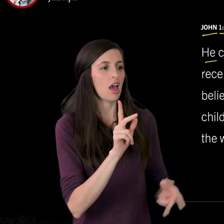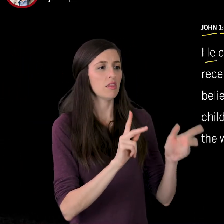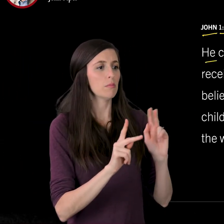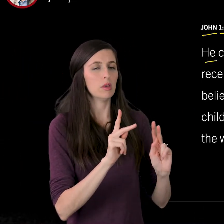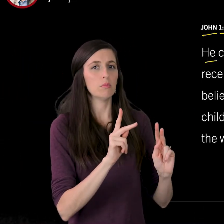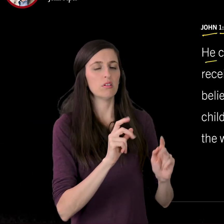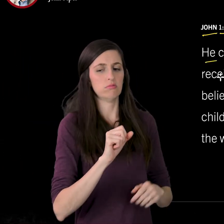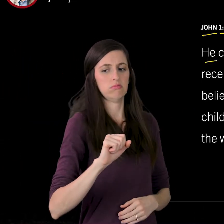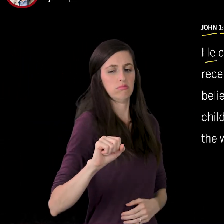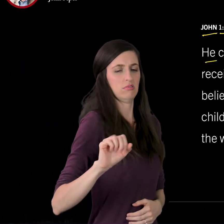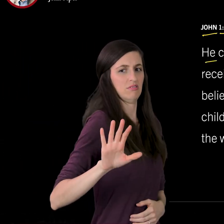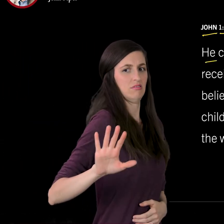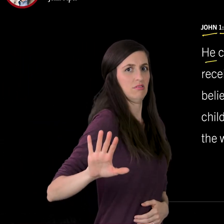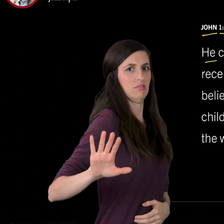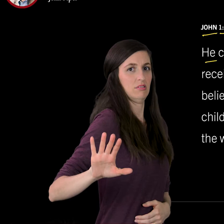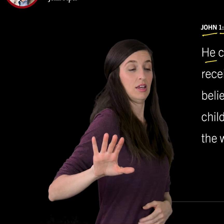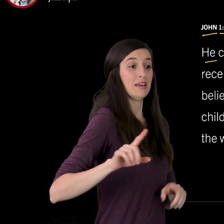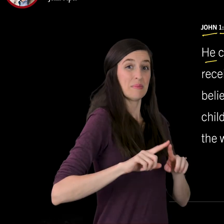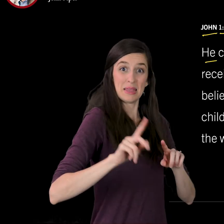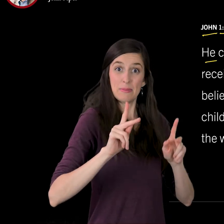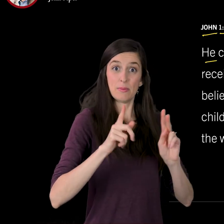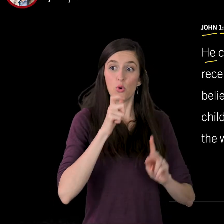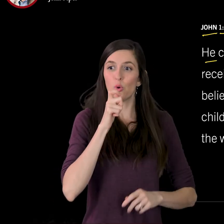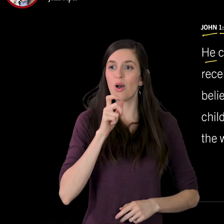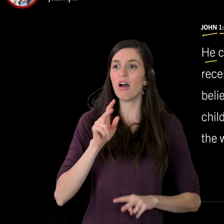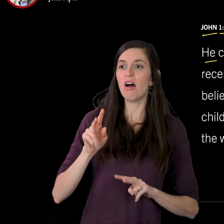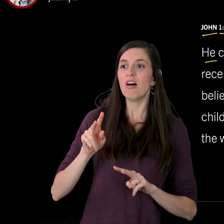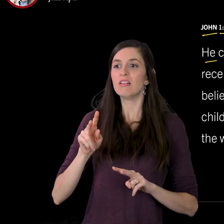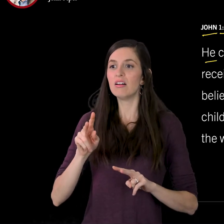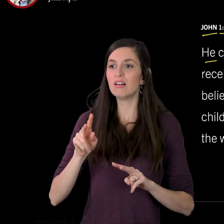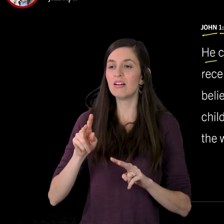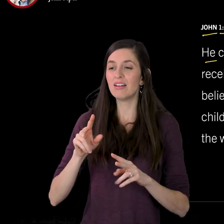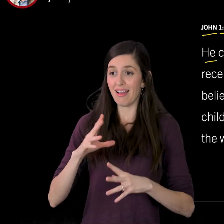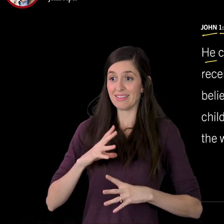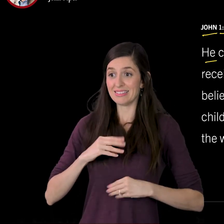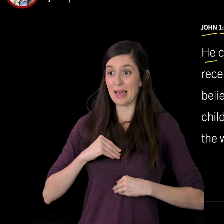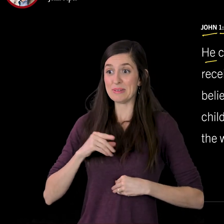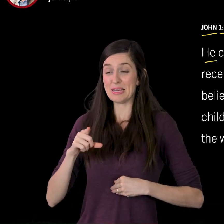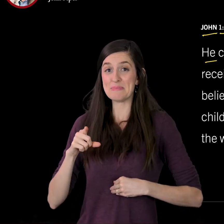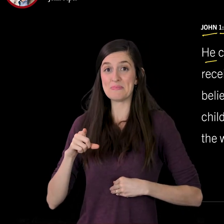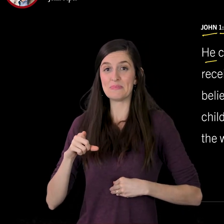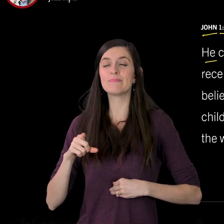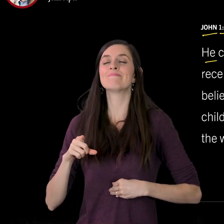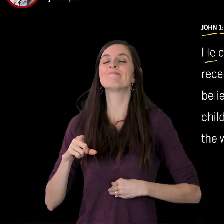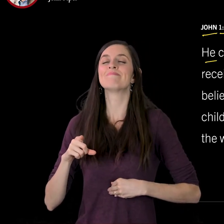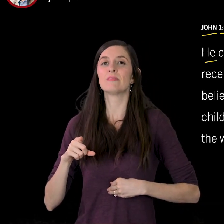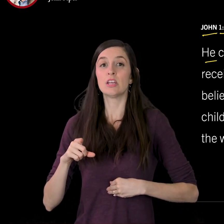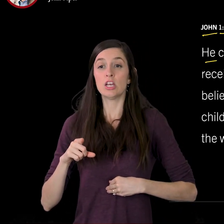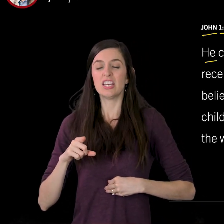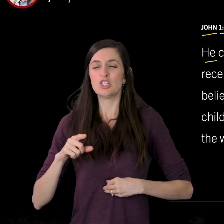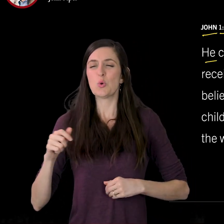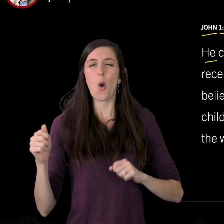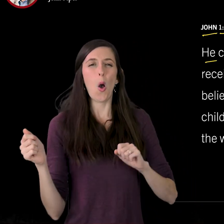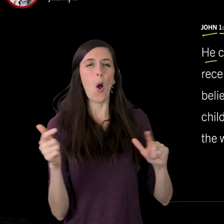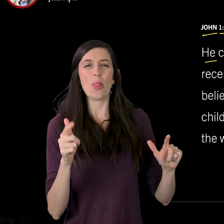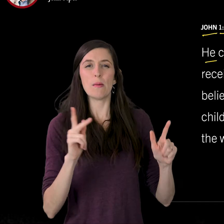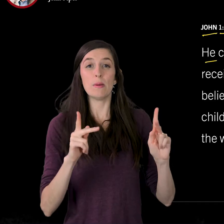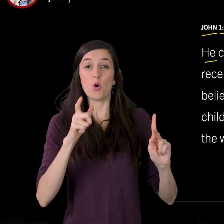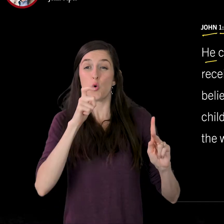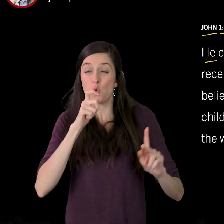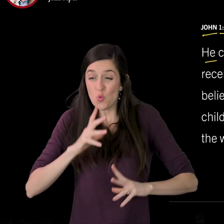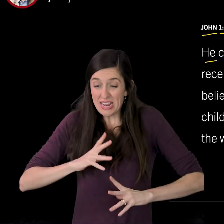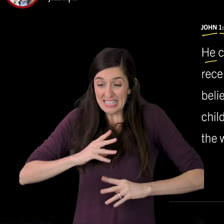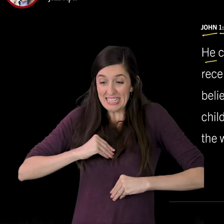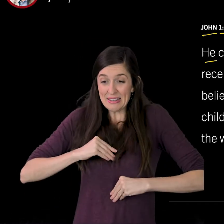and his own people did not receive him but to all who did receive him receive him receive him to all